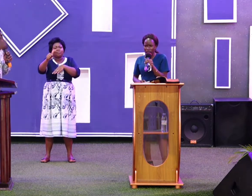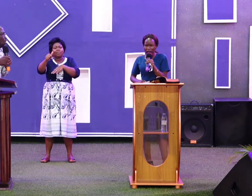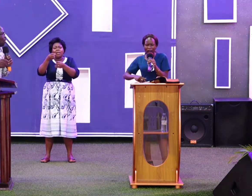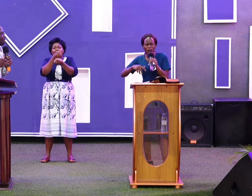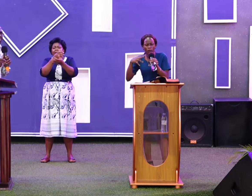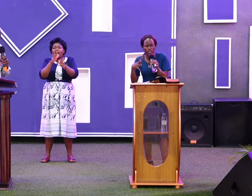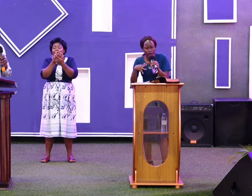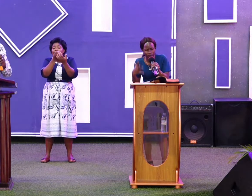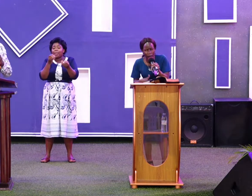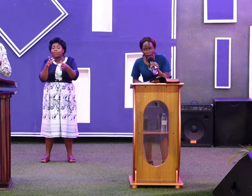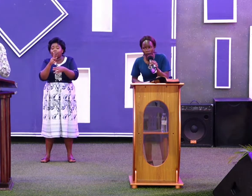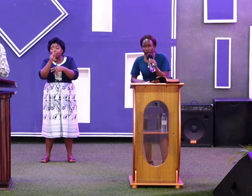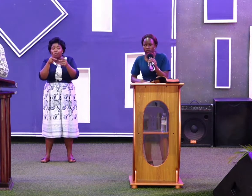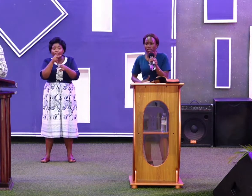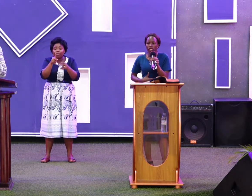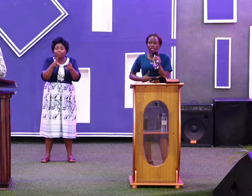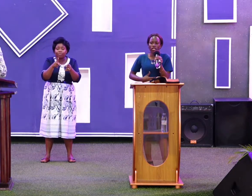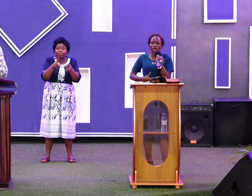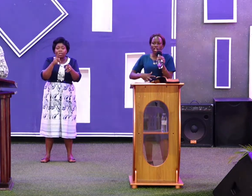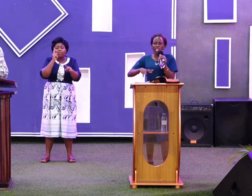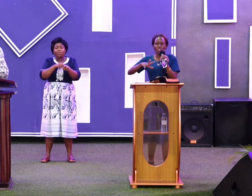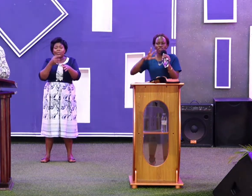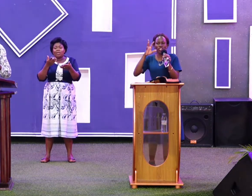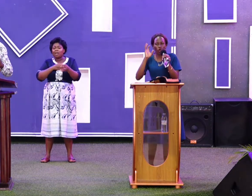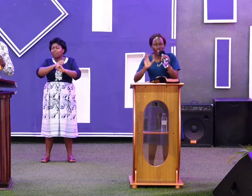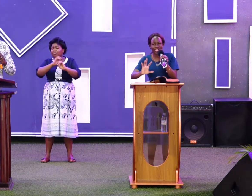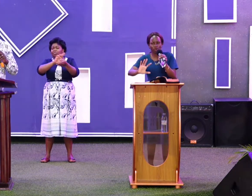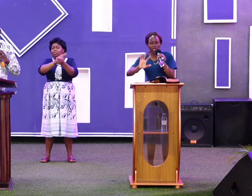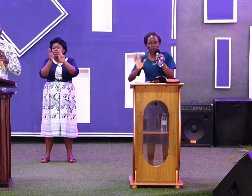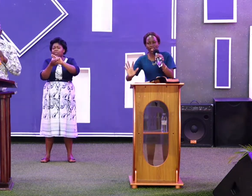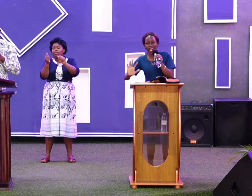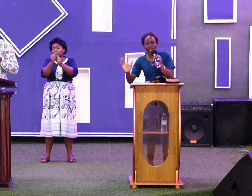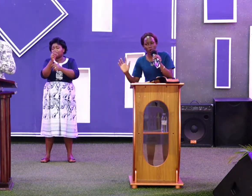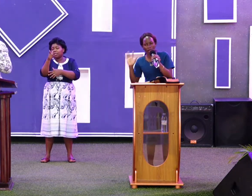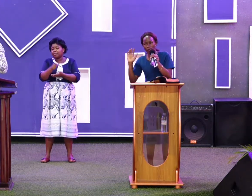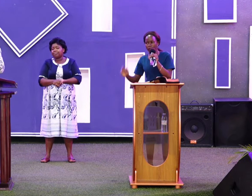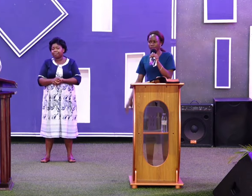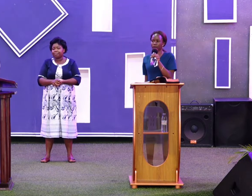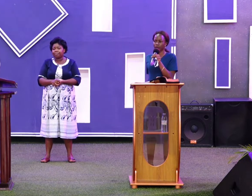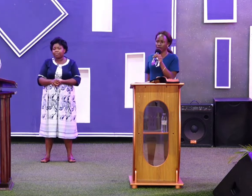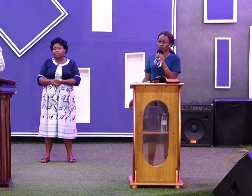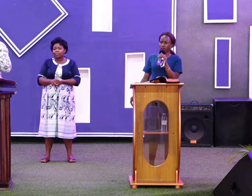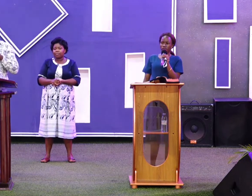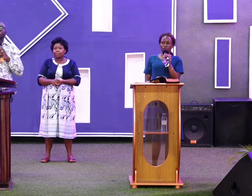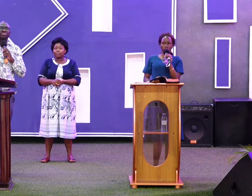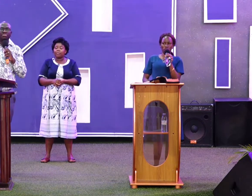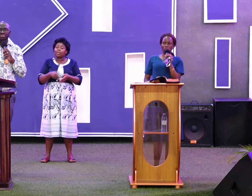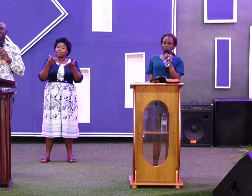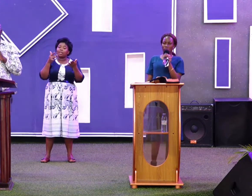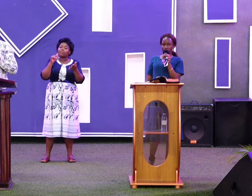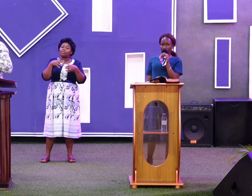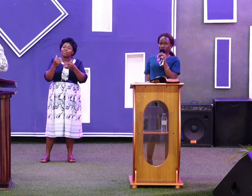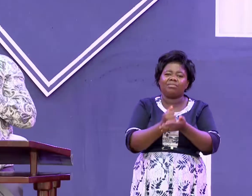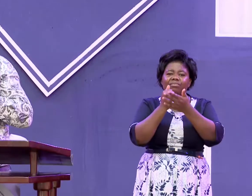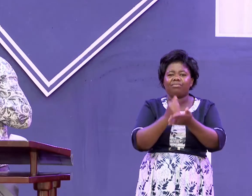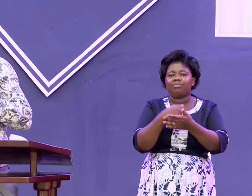yourself. How many of them? You're not connected to them in any way. That you just help